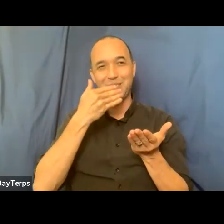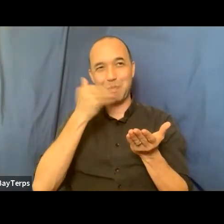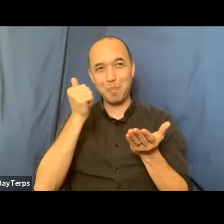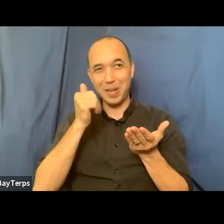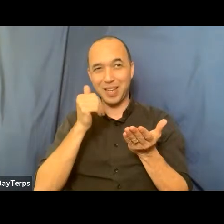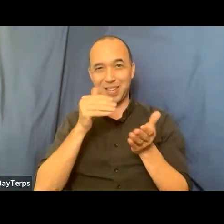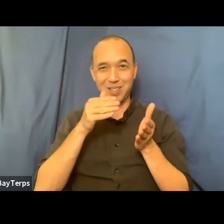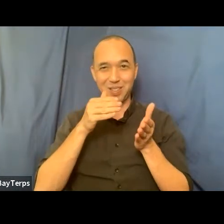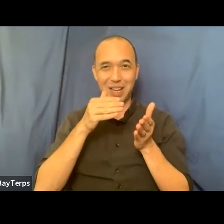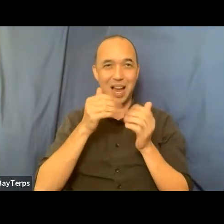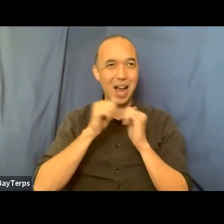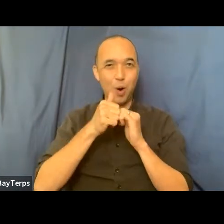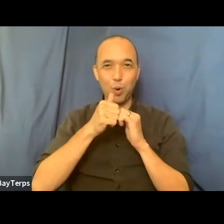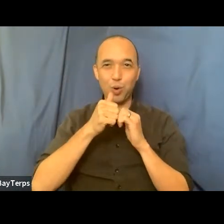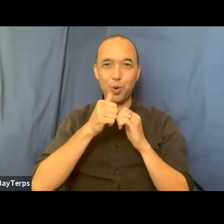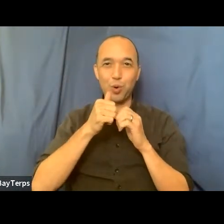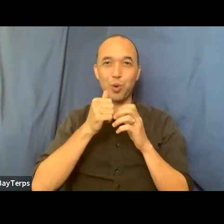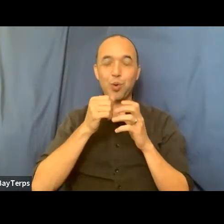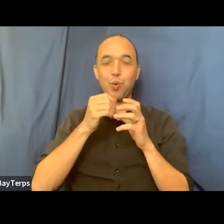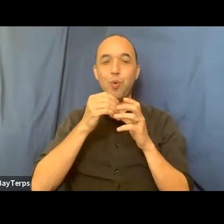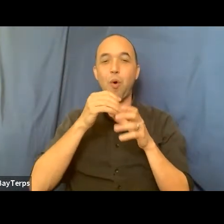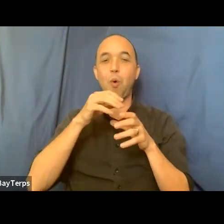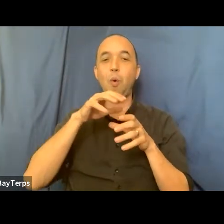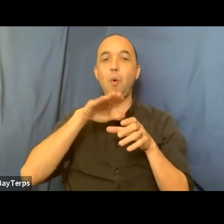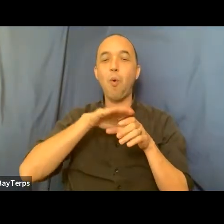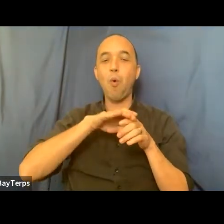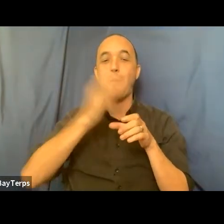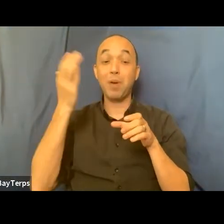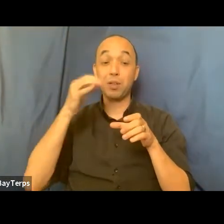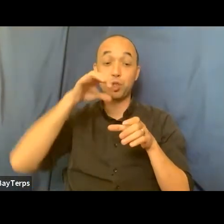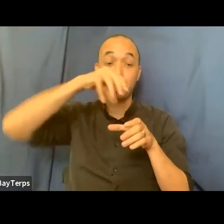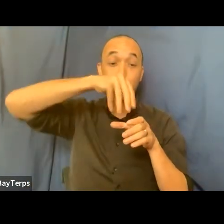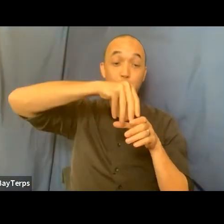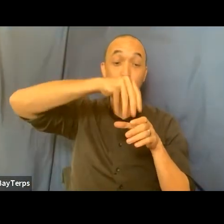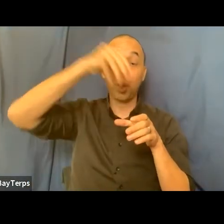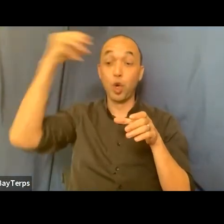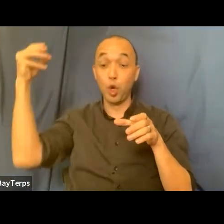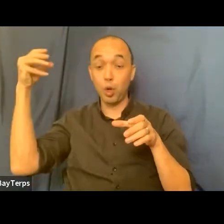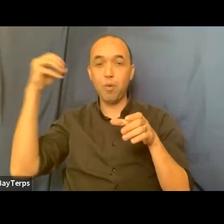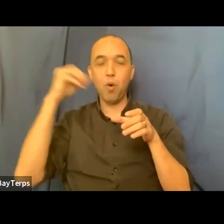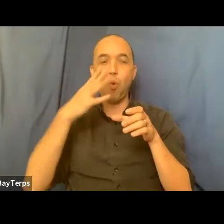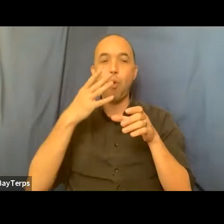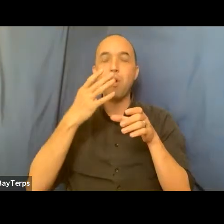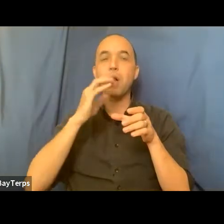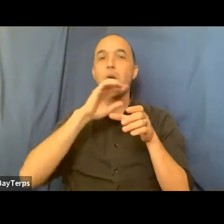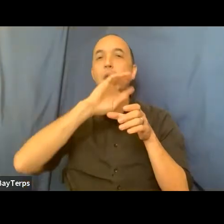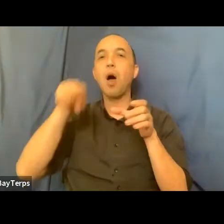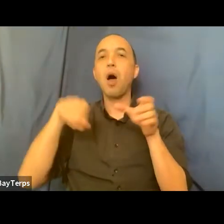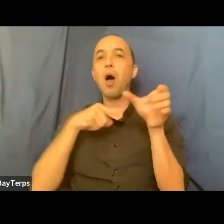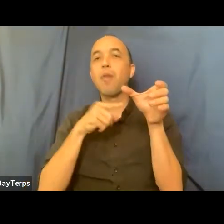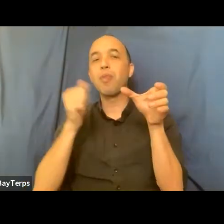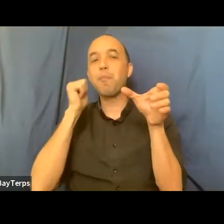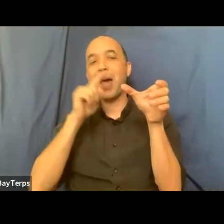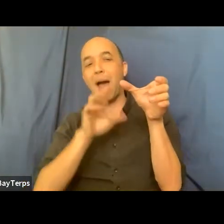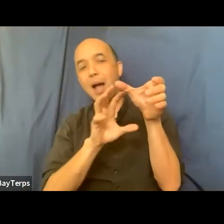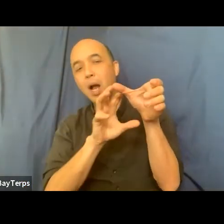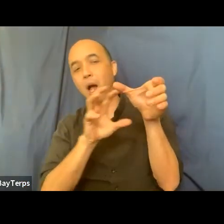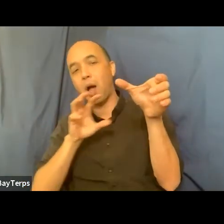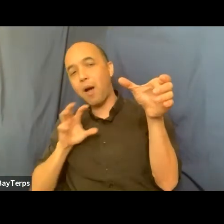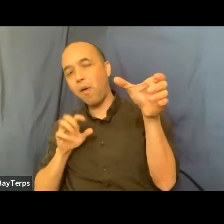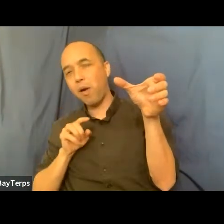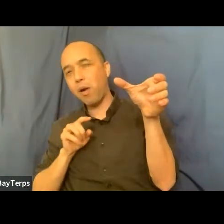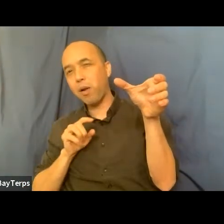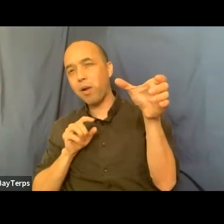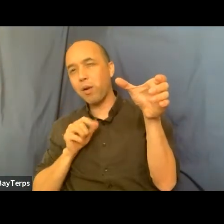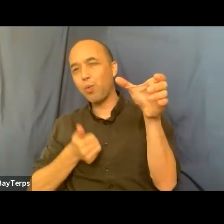pumpkin, at the top by the stem or from the back? So I feel like you're a mind reader, Michelle. Um, we talk a lot about the way